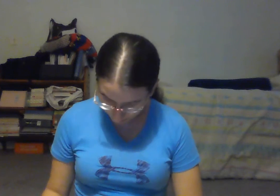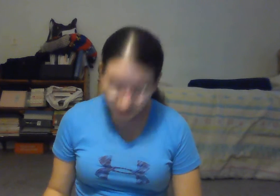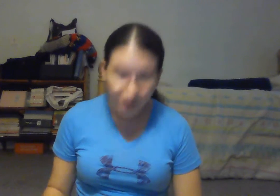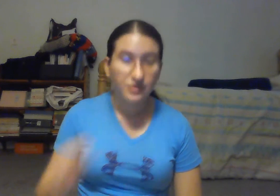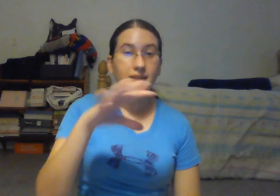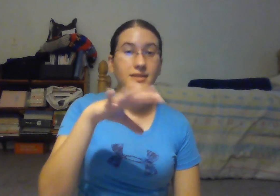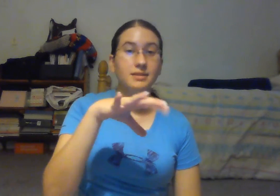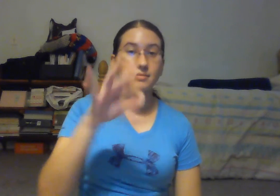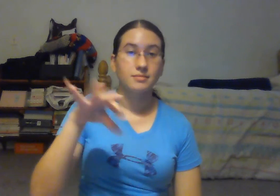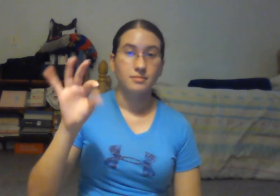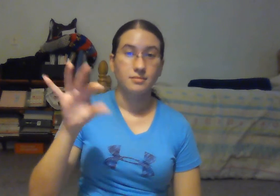French fries.